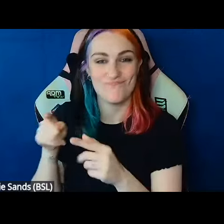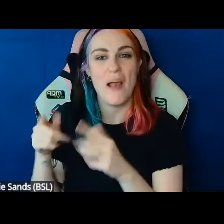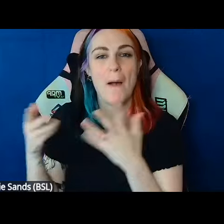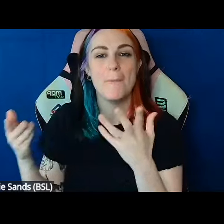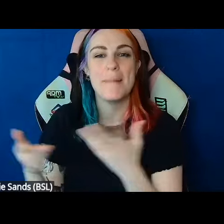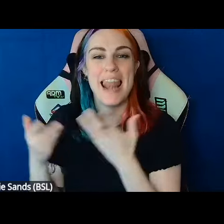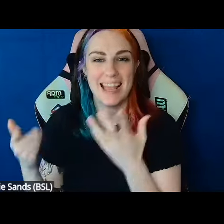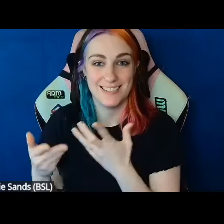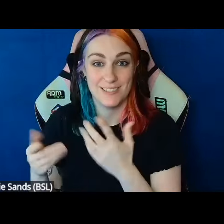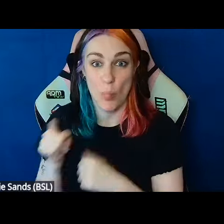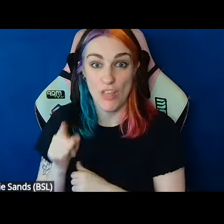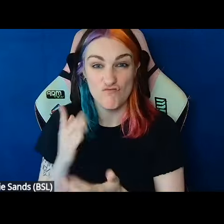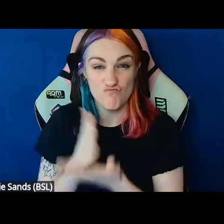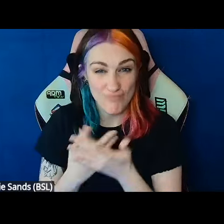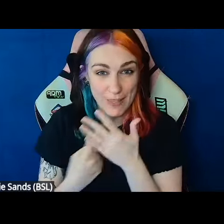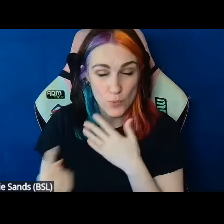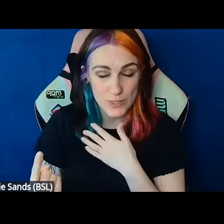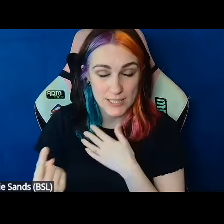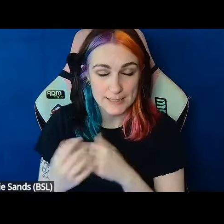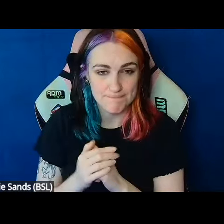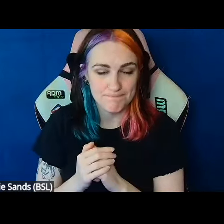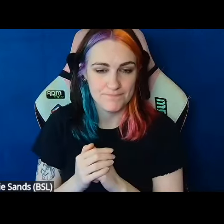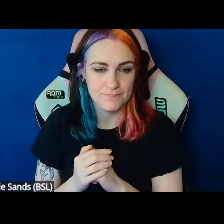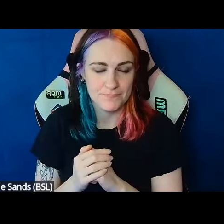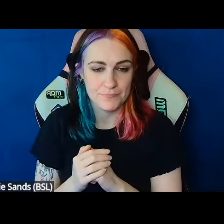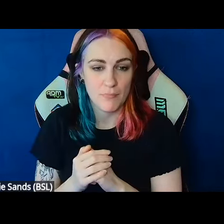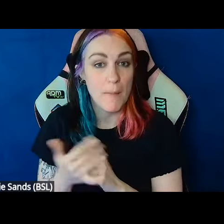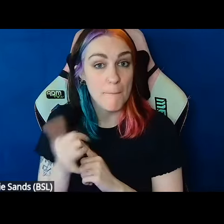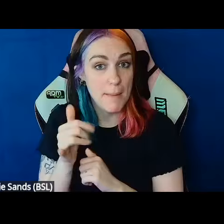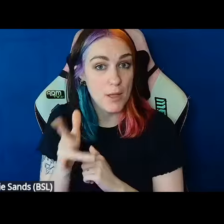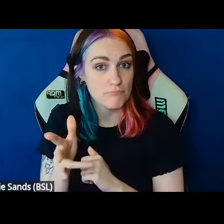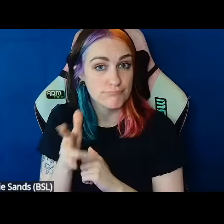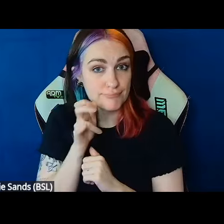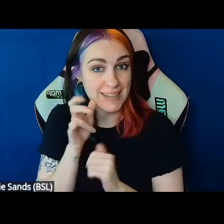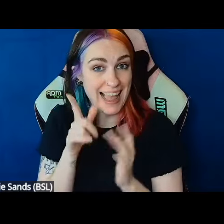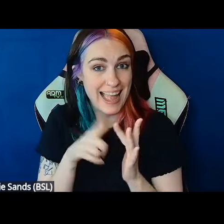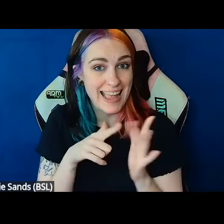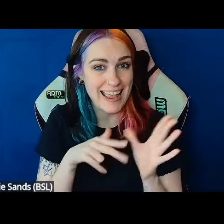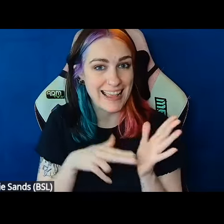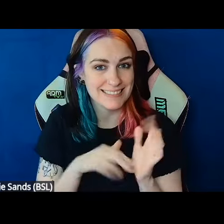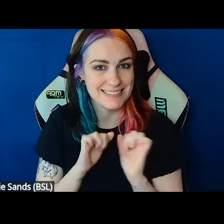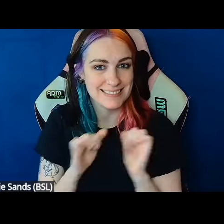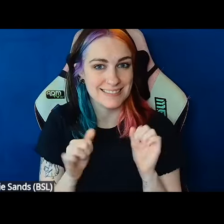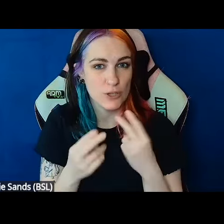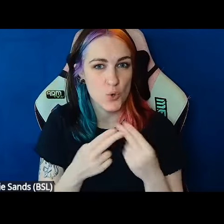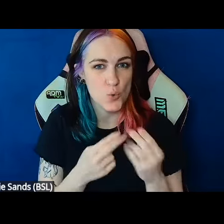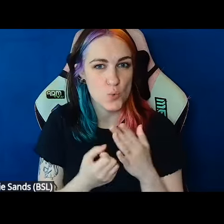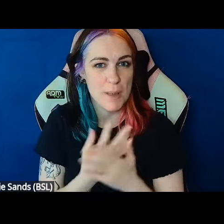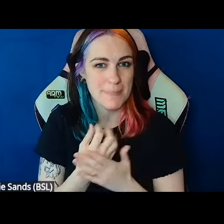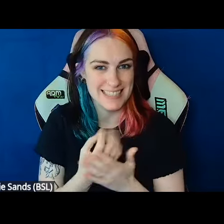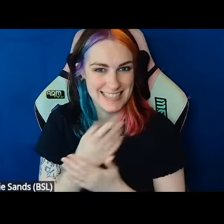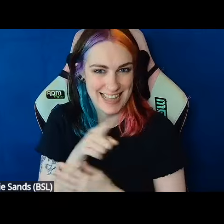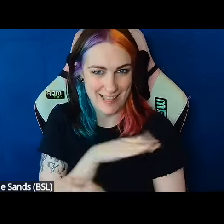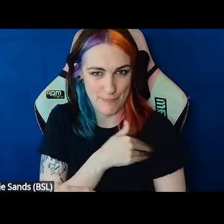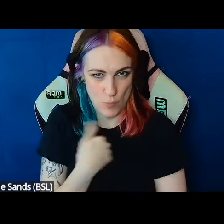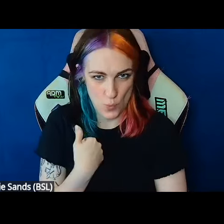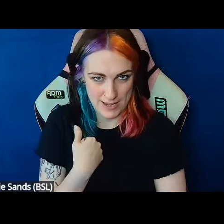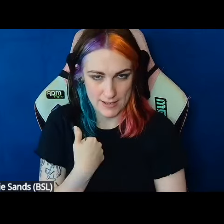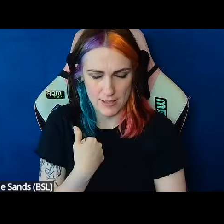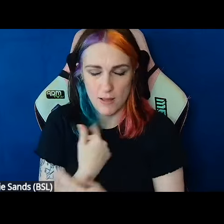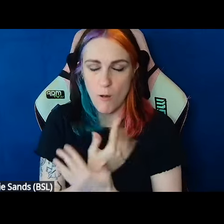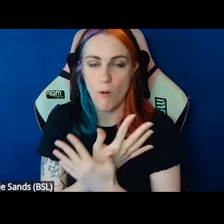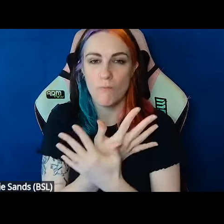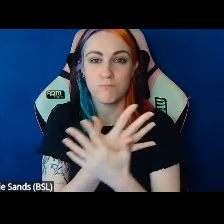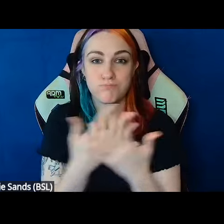really unique. As you may have caught during Ian's news update this morning, there have been a bunch of mods